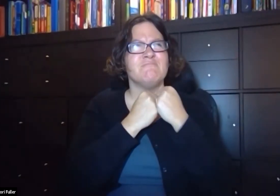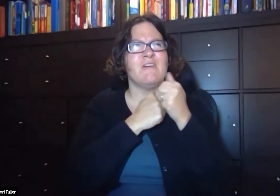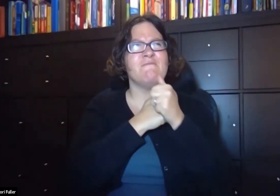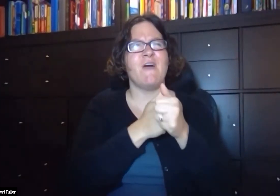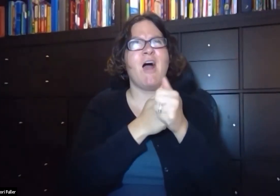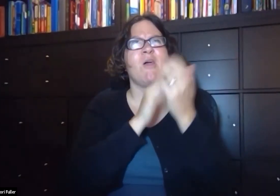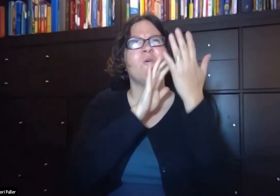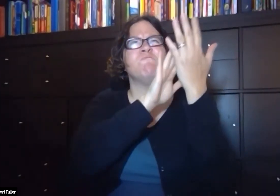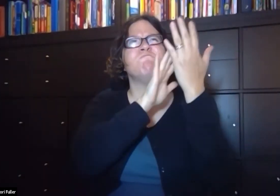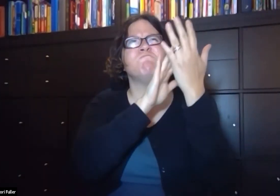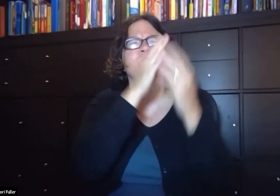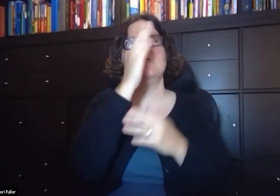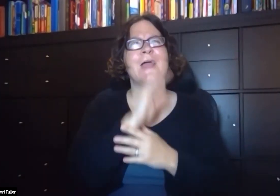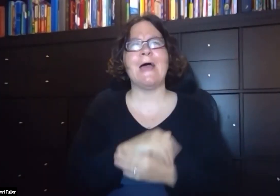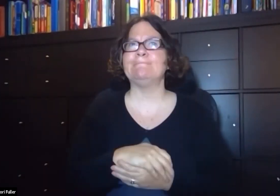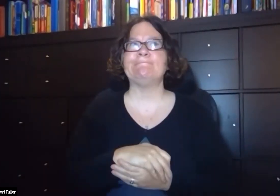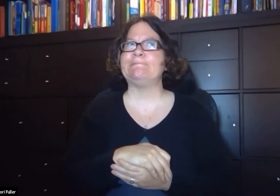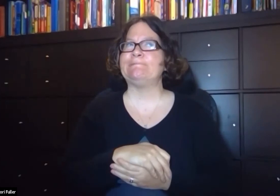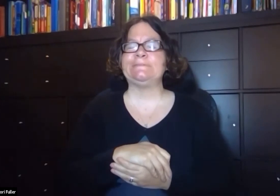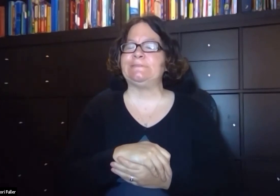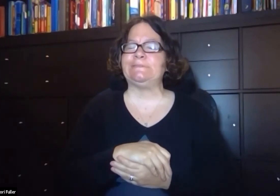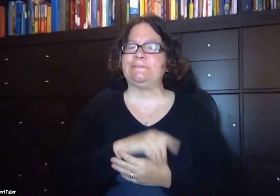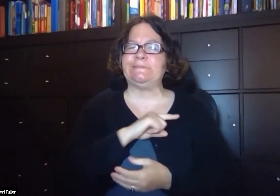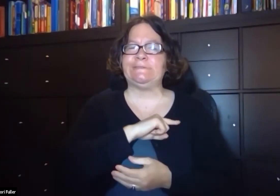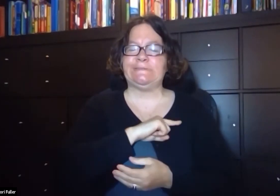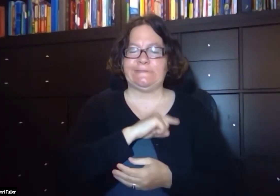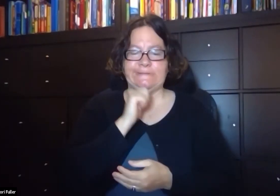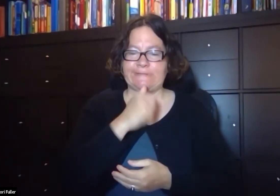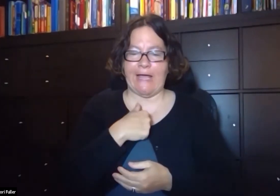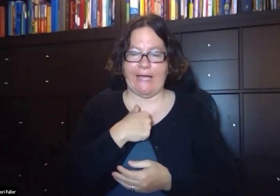what my life was like before COVID or the pandemic.